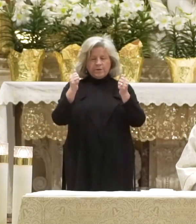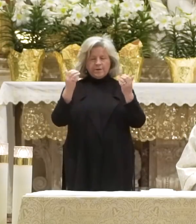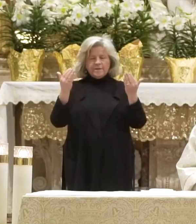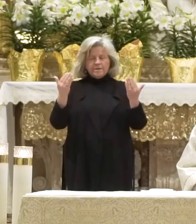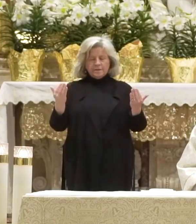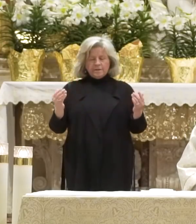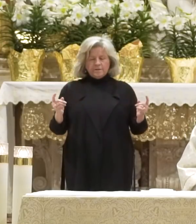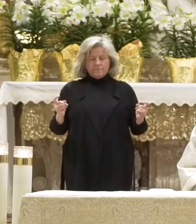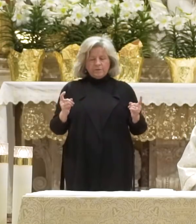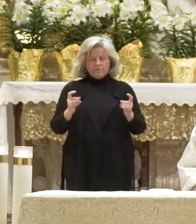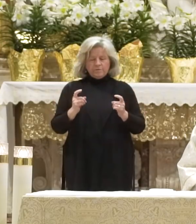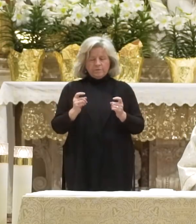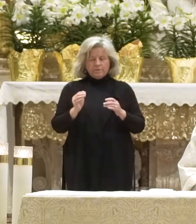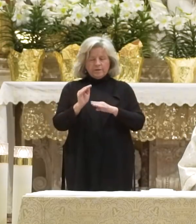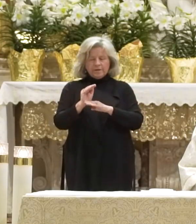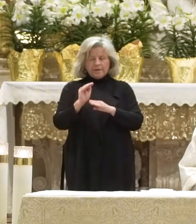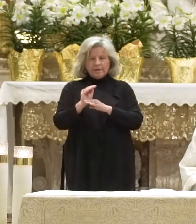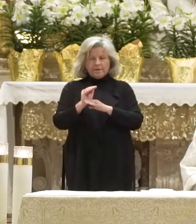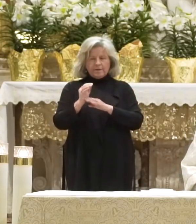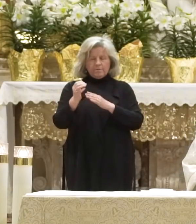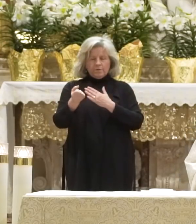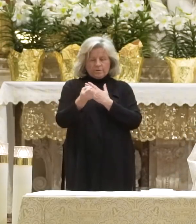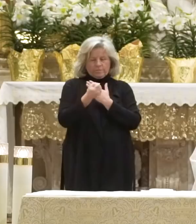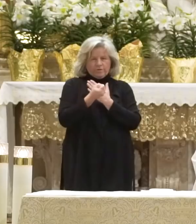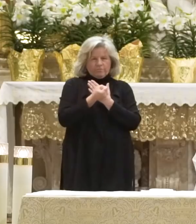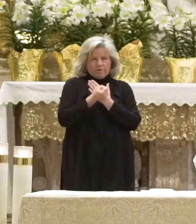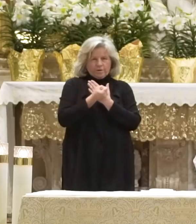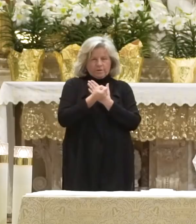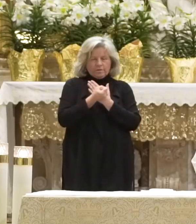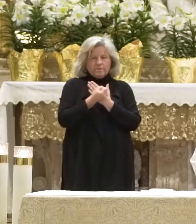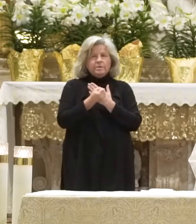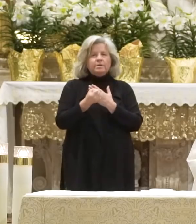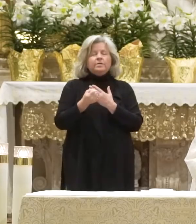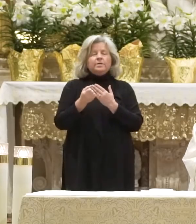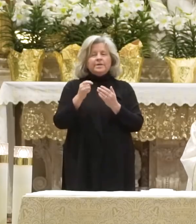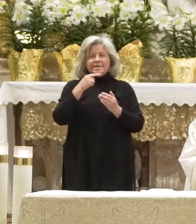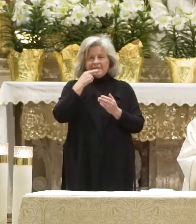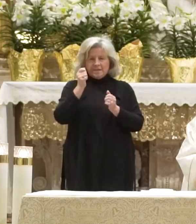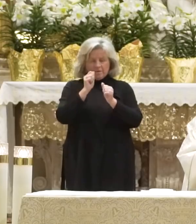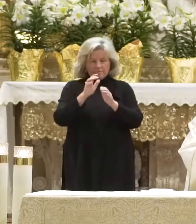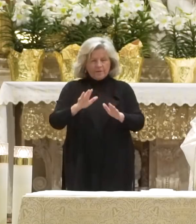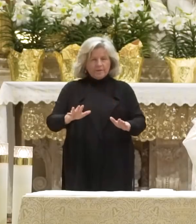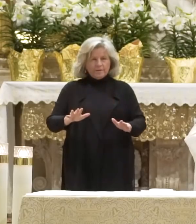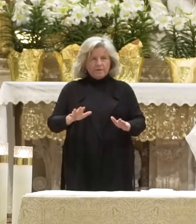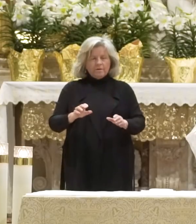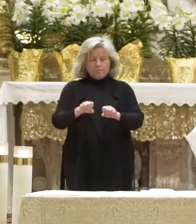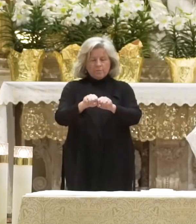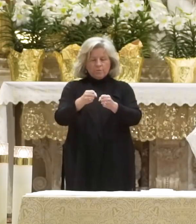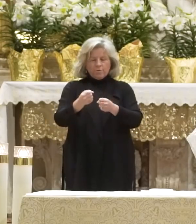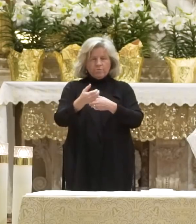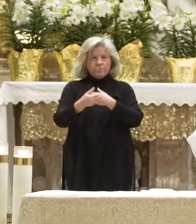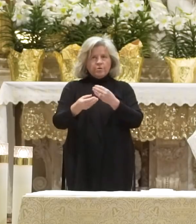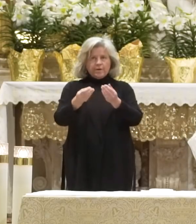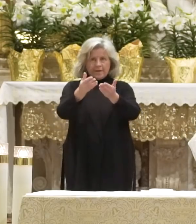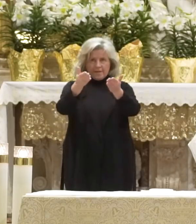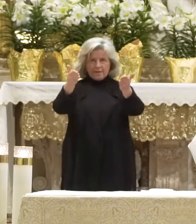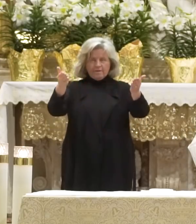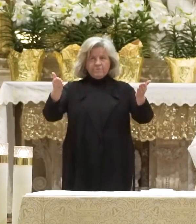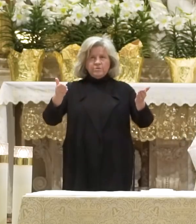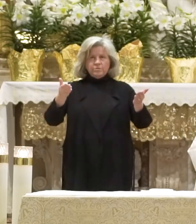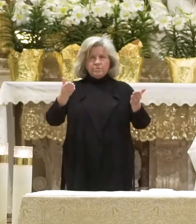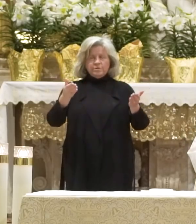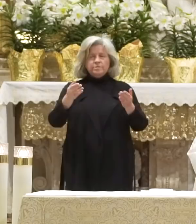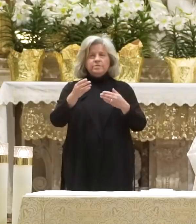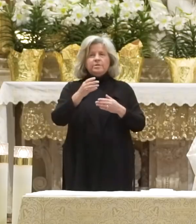the night he was betrayed, he himself took bread, and giving you thanks, he said the blessing, broke the bread, and gave it to his disciples,